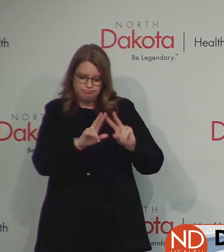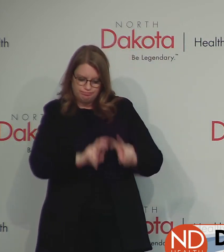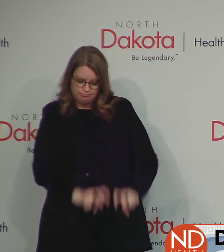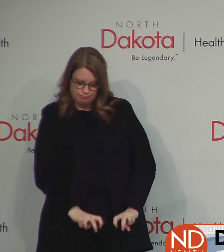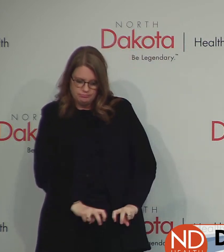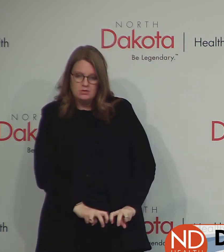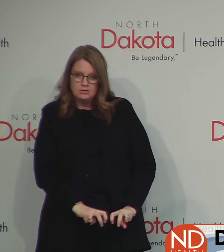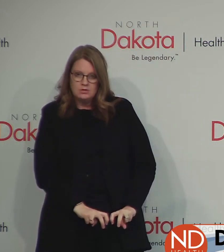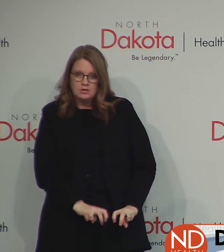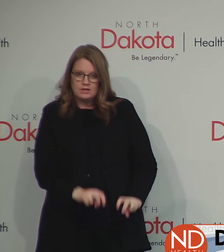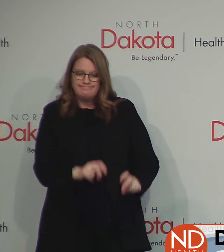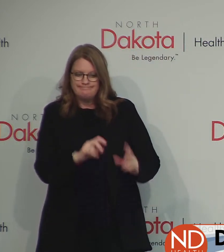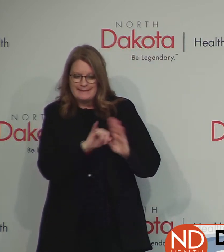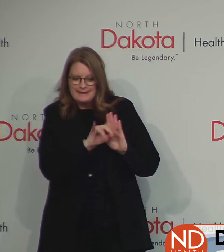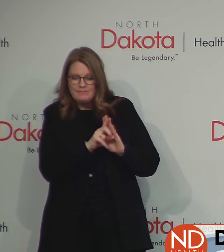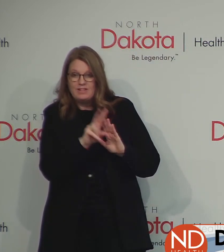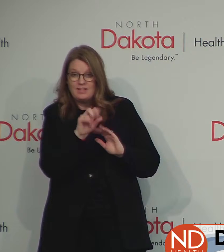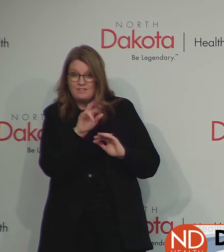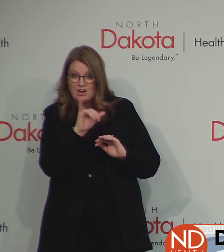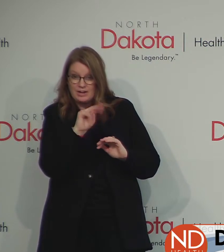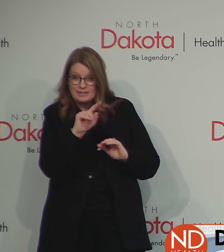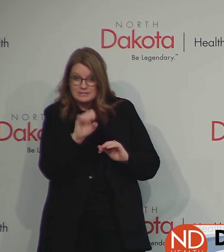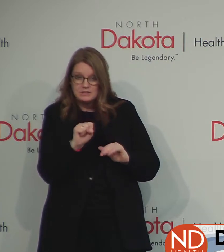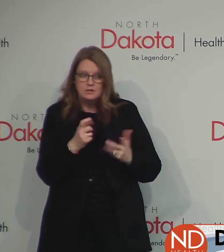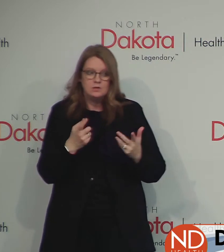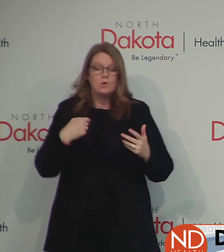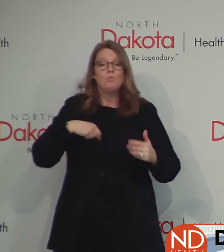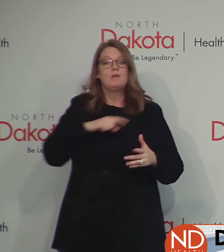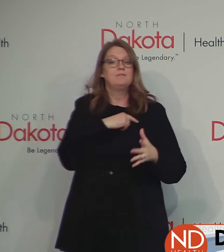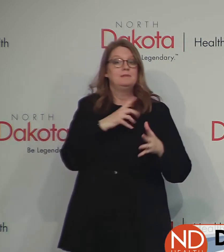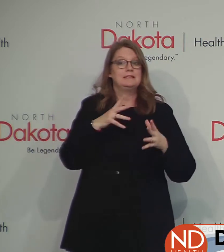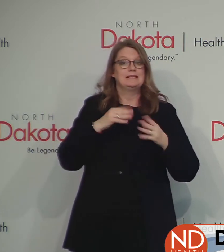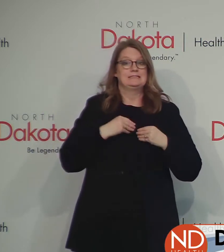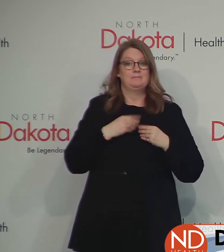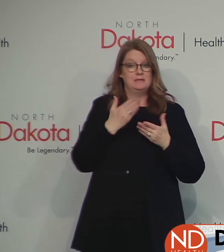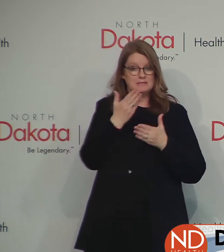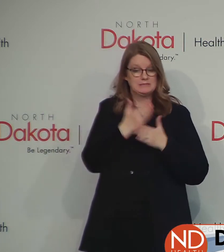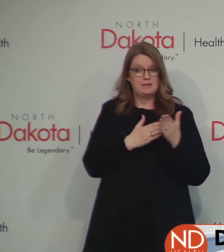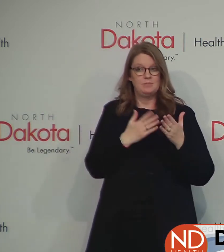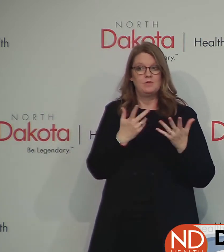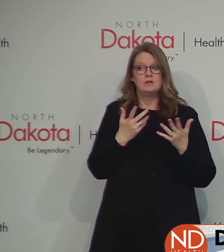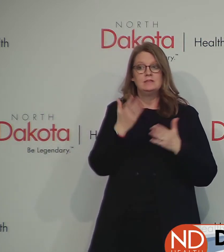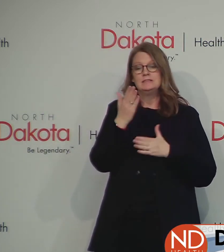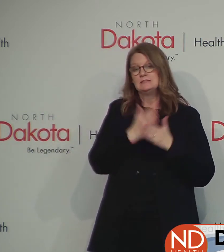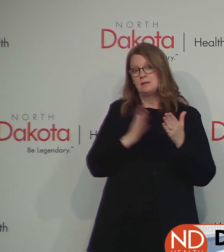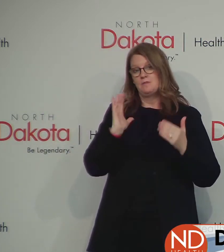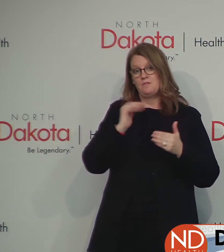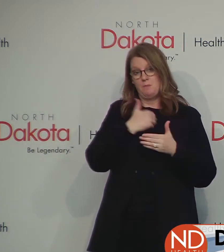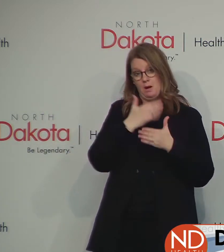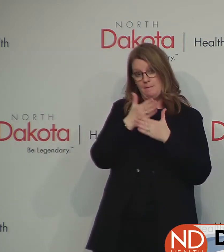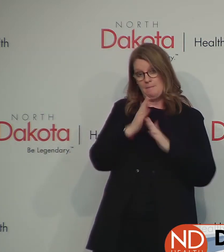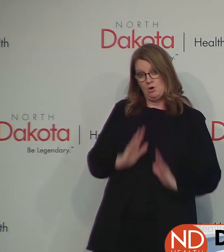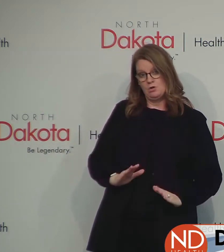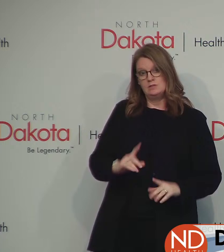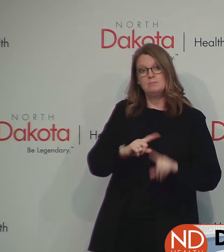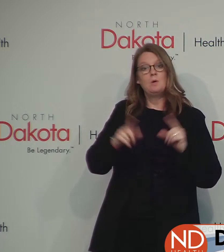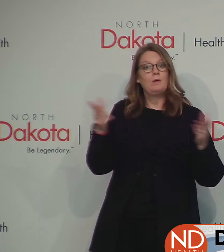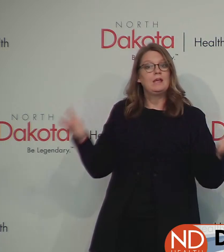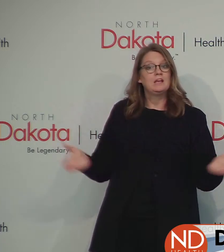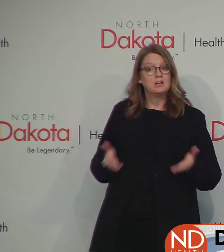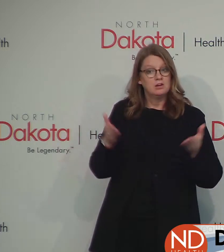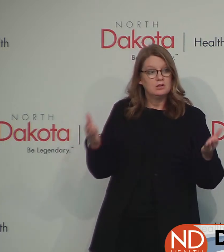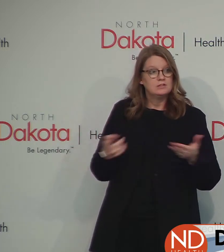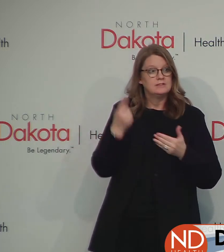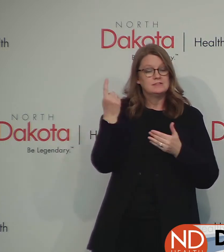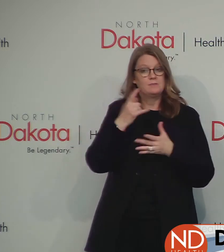these variants if they receive them. We have been receiving some from some of our partners, but we encourage anyone who's